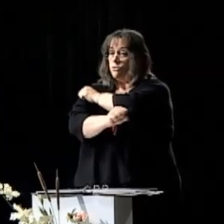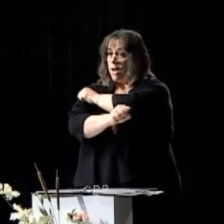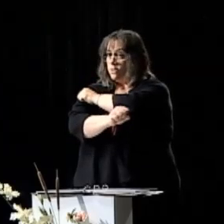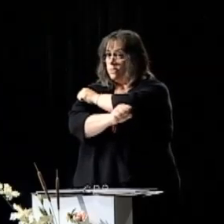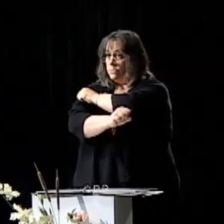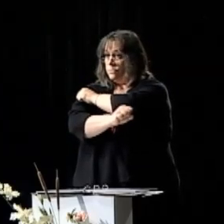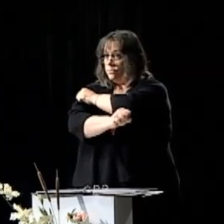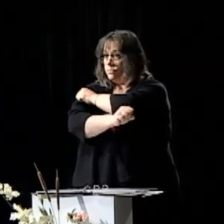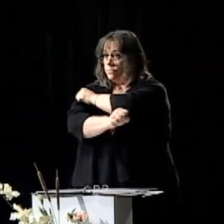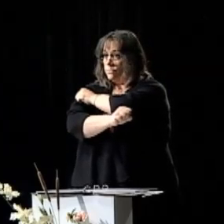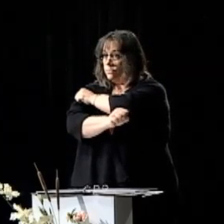Cracker.